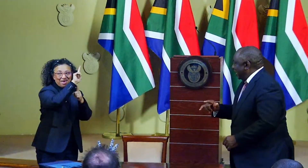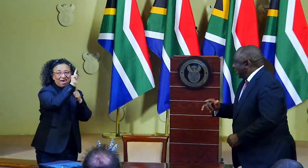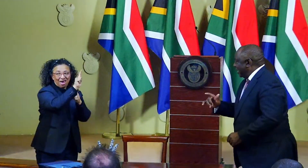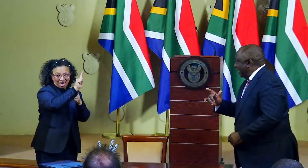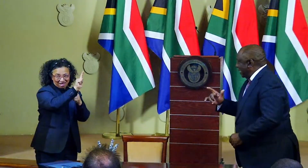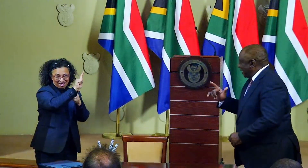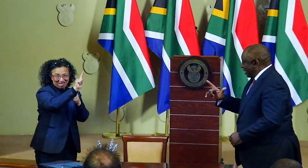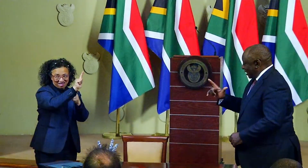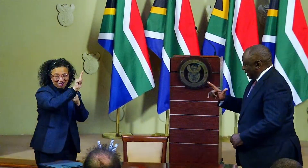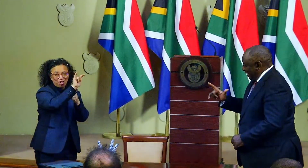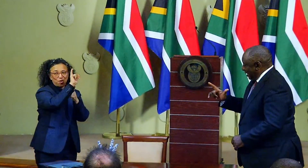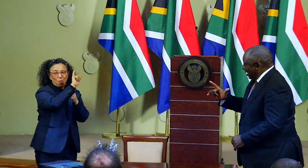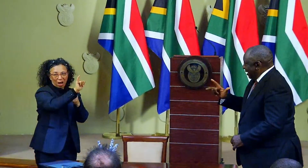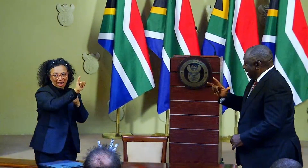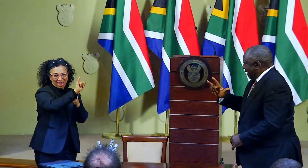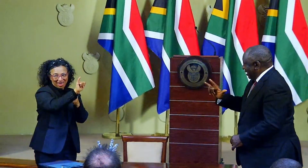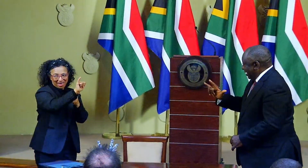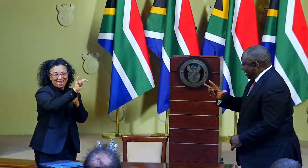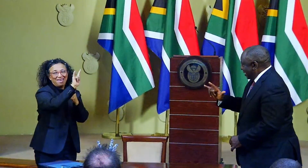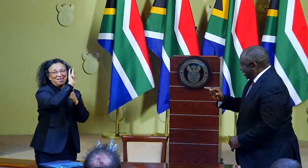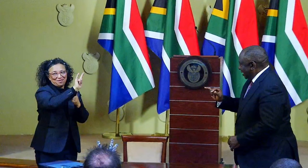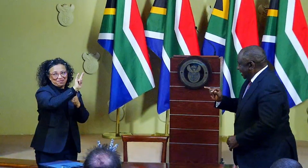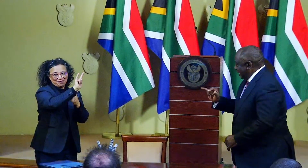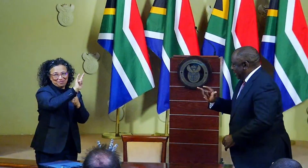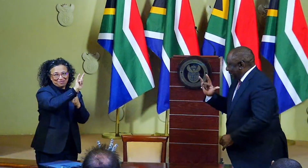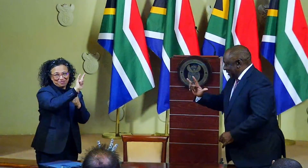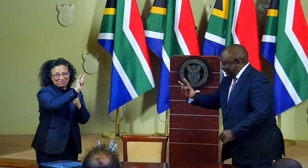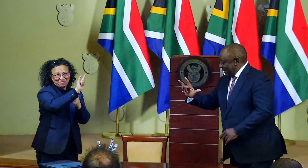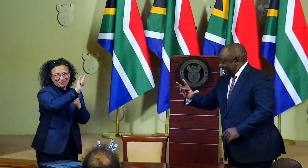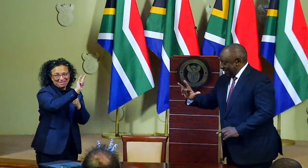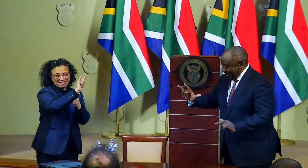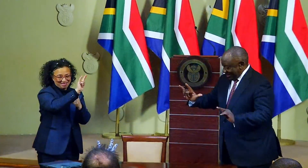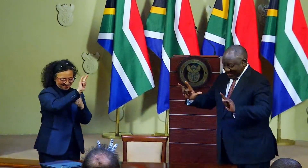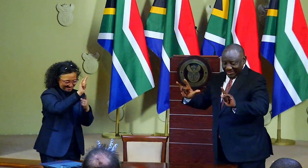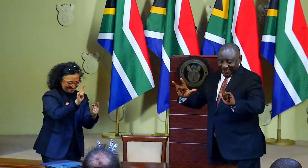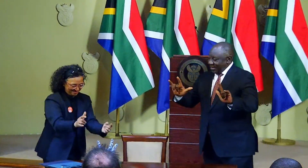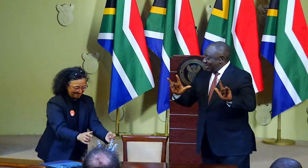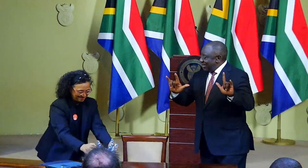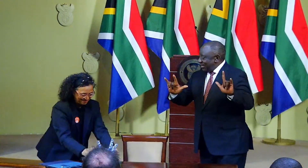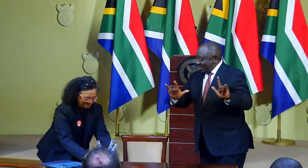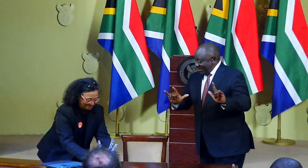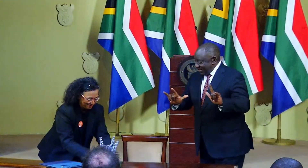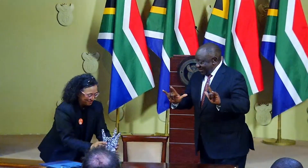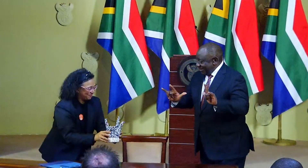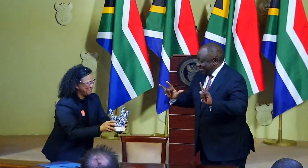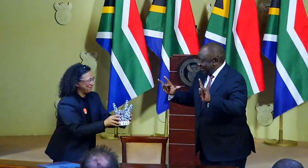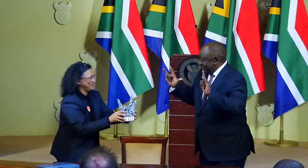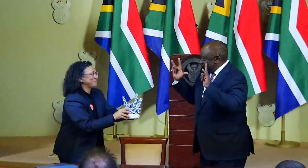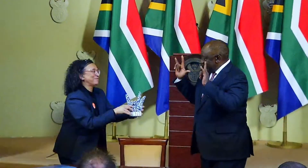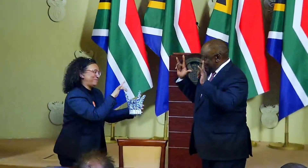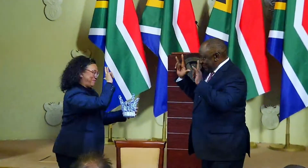I, L, and Y is incorporated in one sign. I love you.